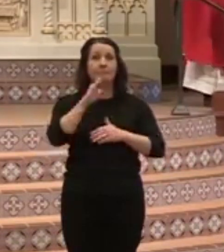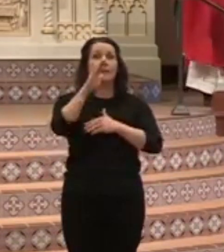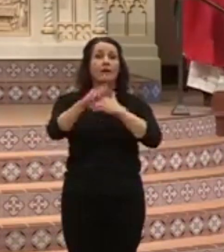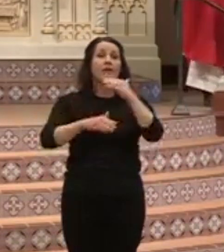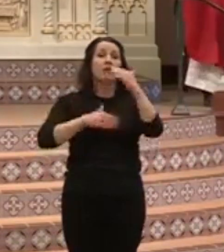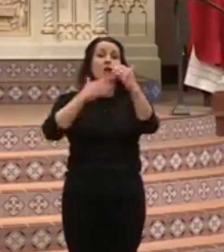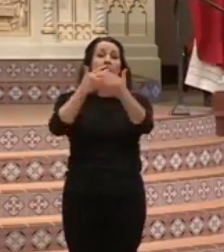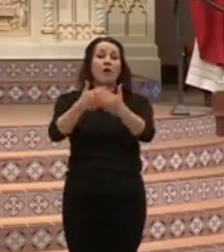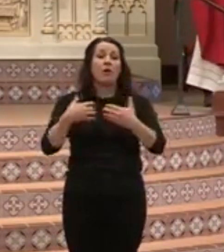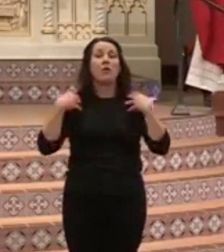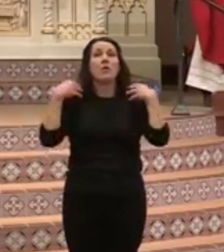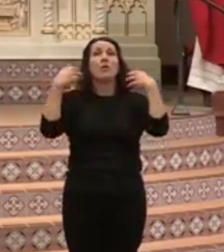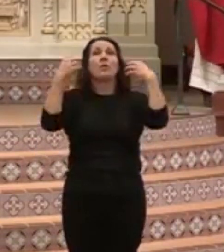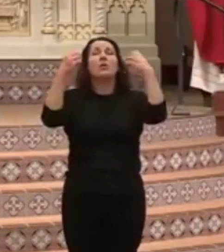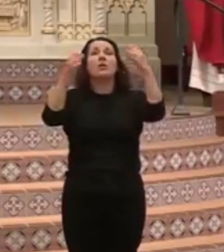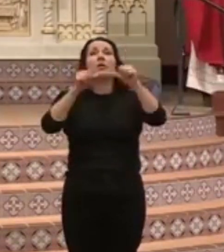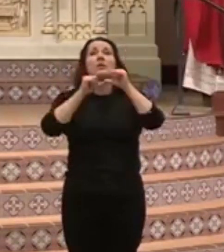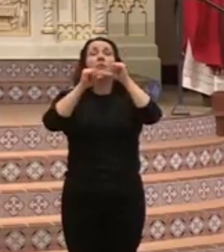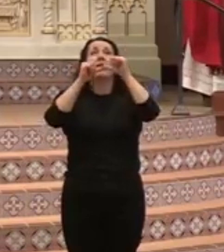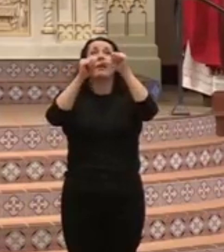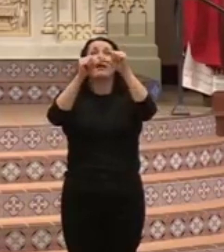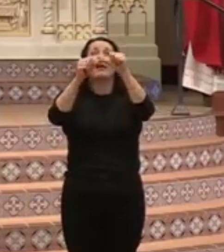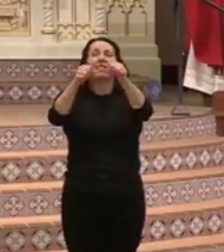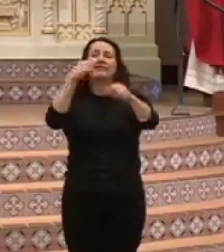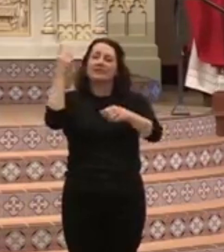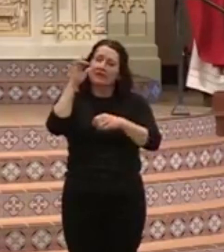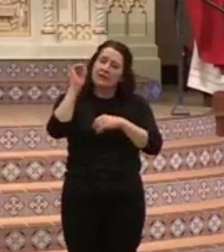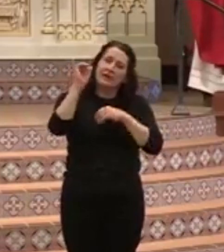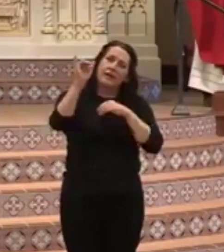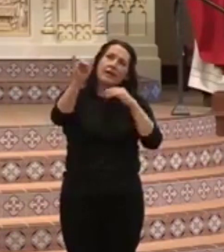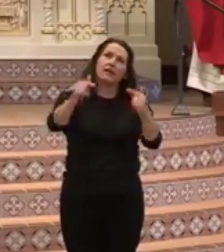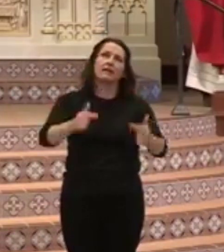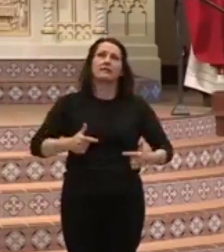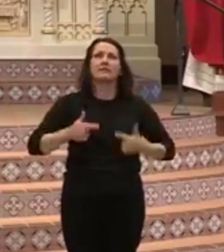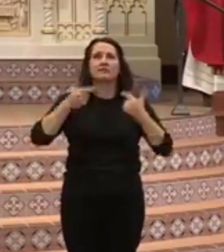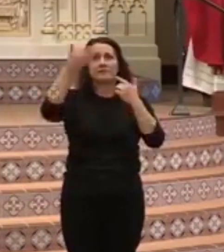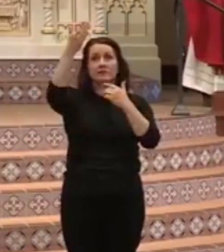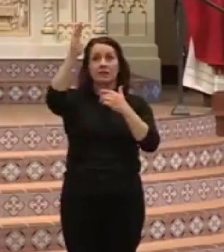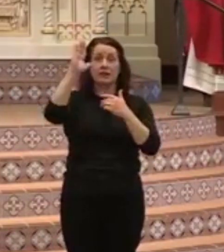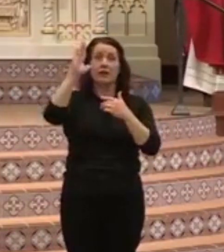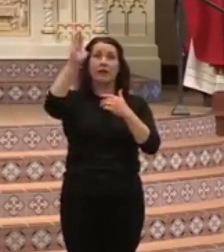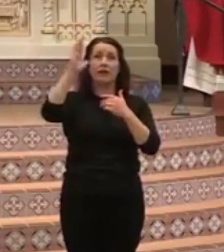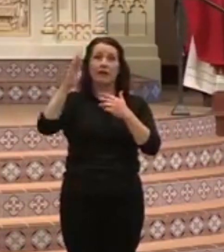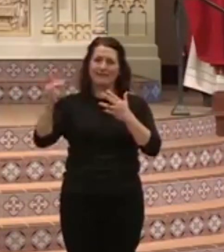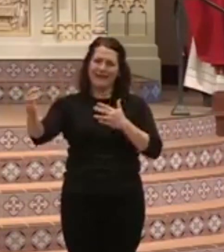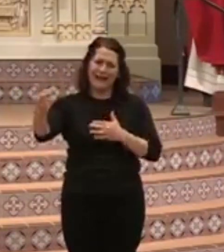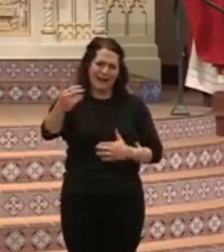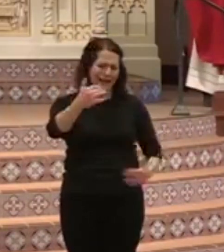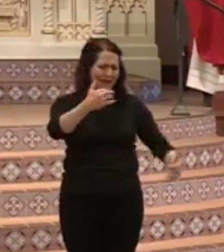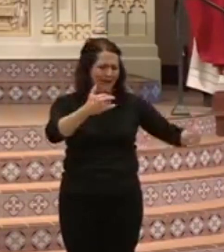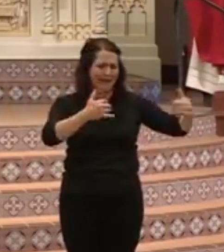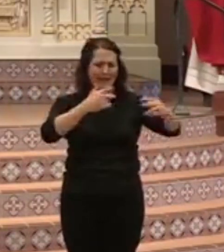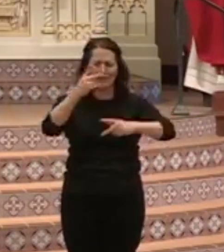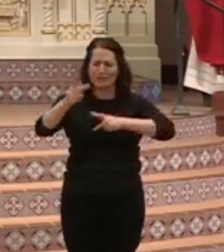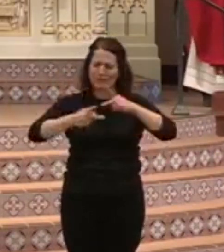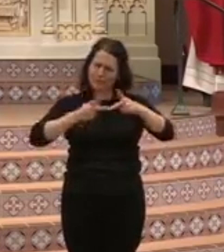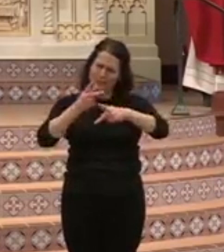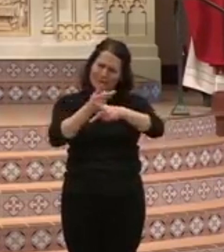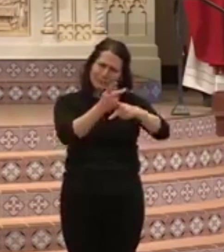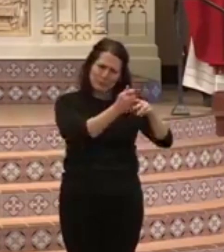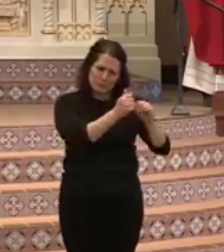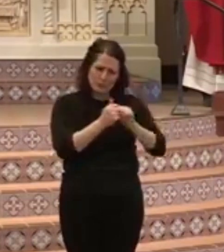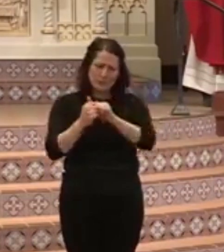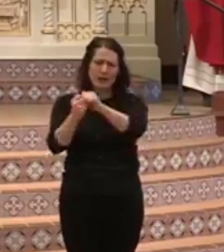Almighty ever-living God, who gather what is scattered and keep together what you have